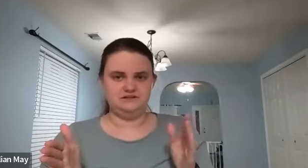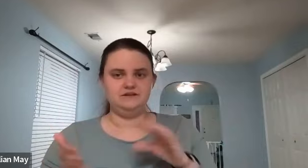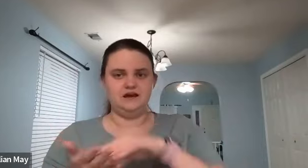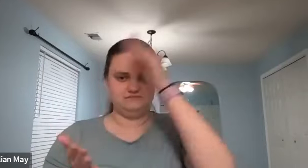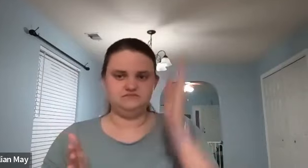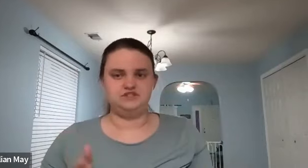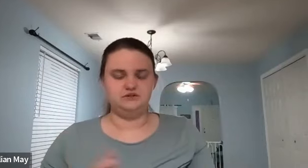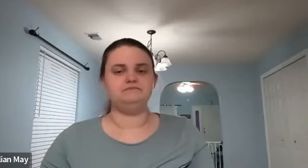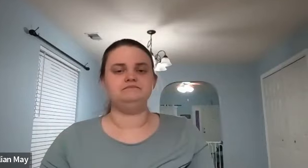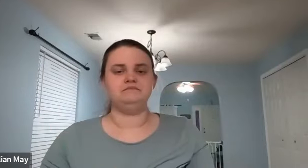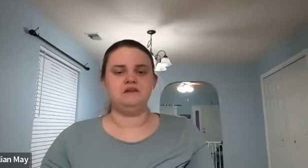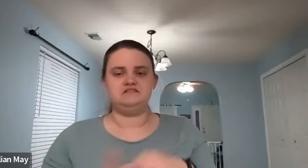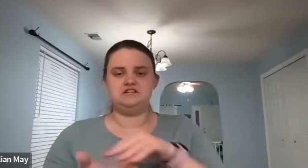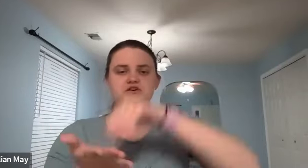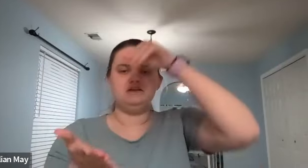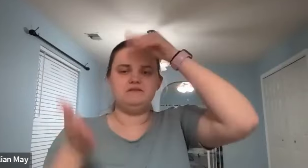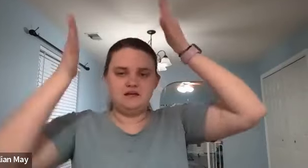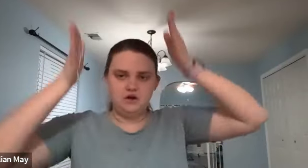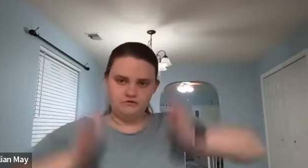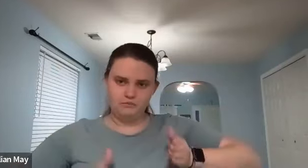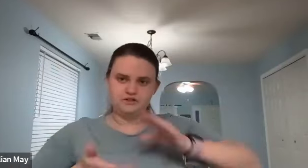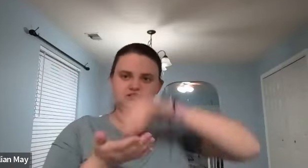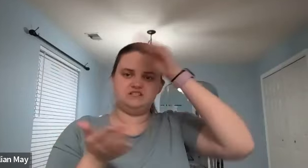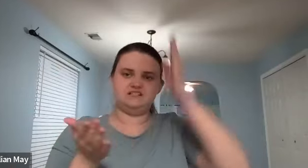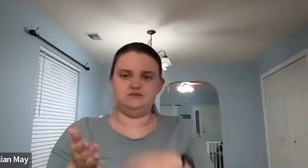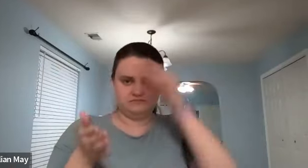Yeah, student. It's like you don't even like go full you're just like student.